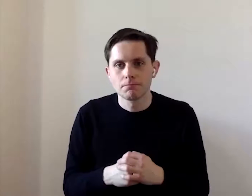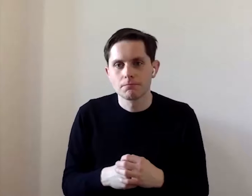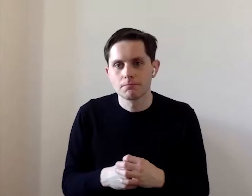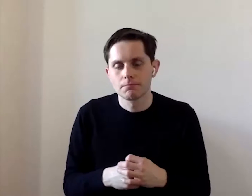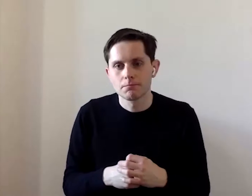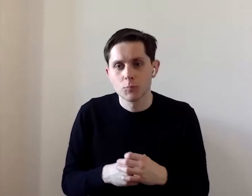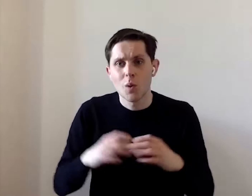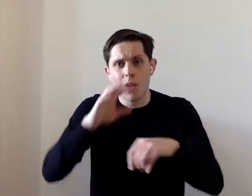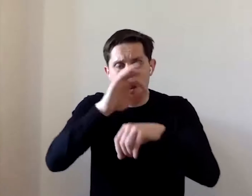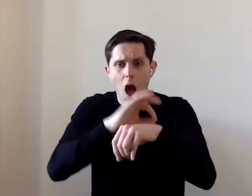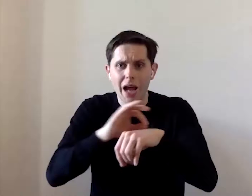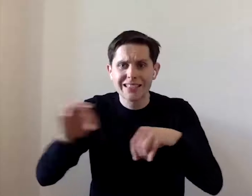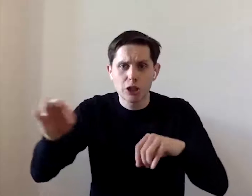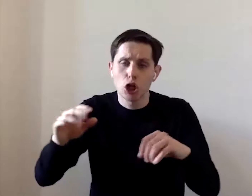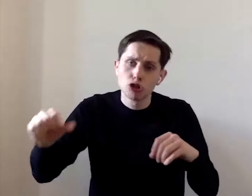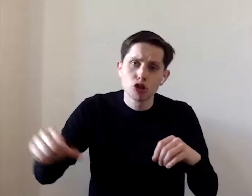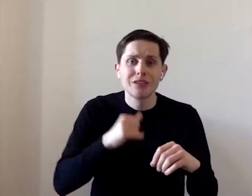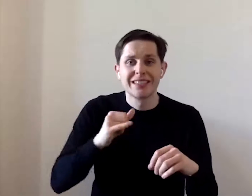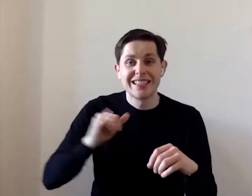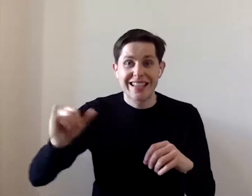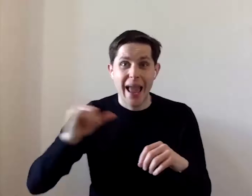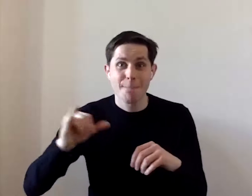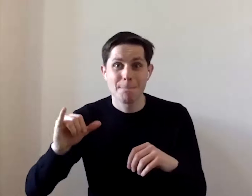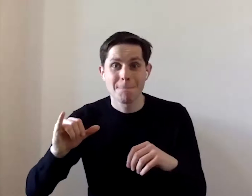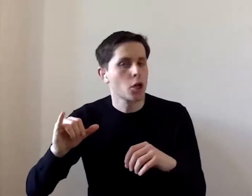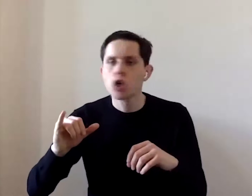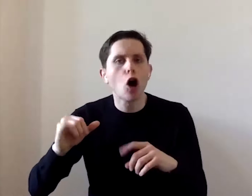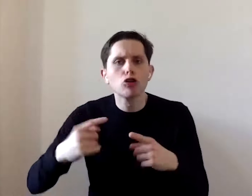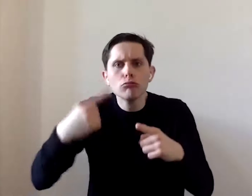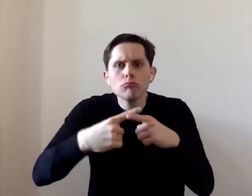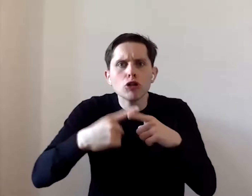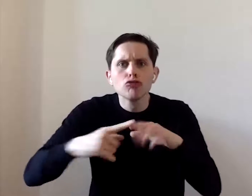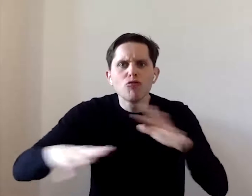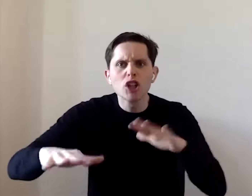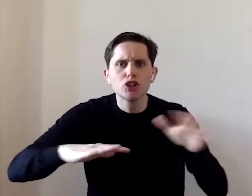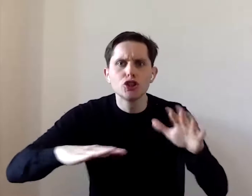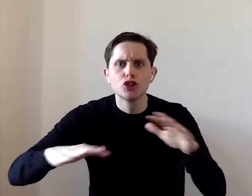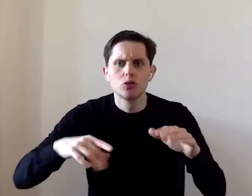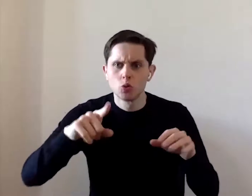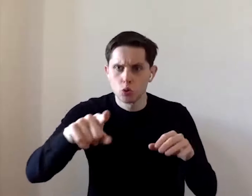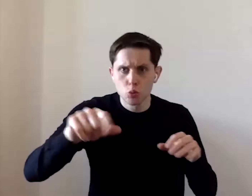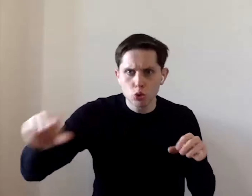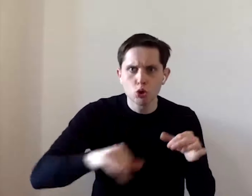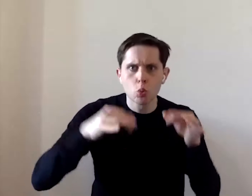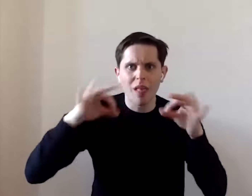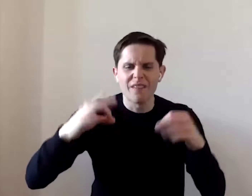it's valuable, the experience that people have. And I think it would be good if architecture could embrace